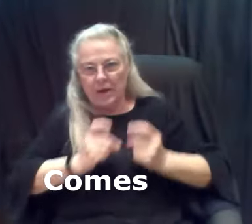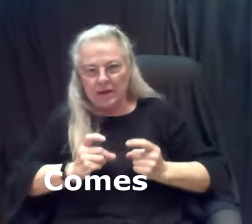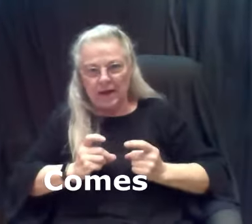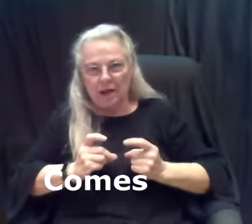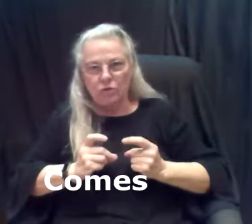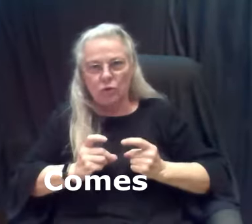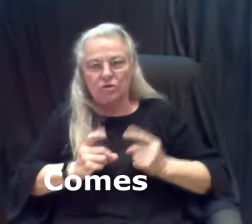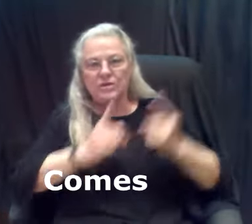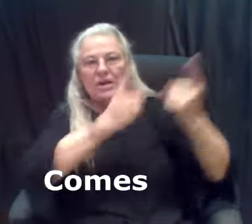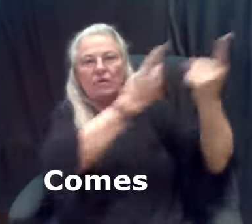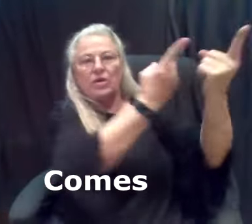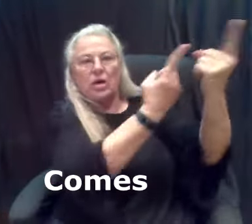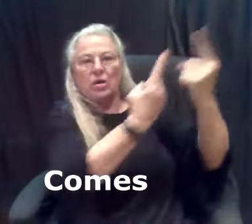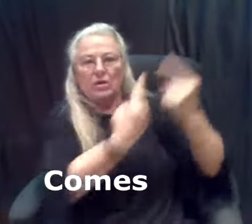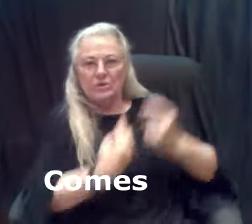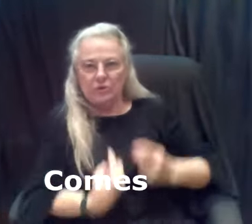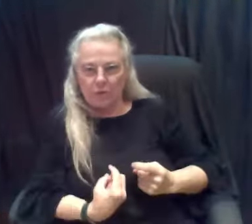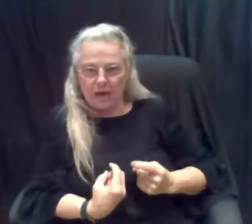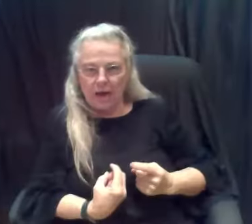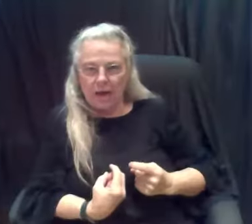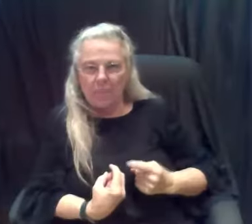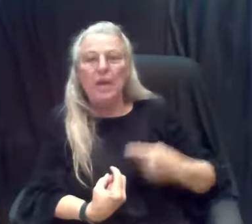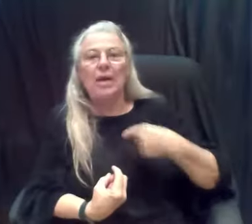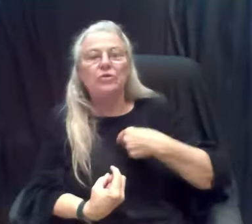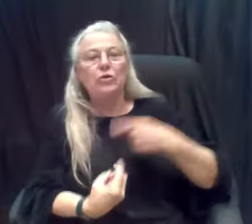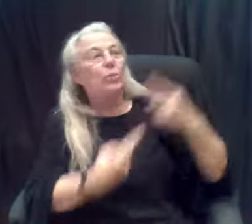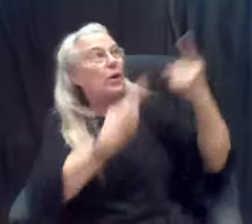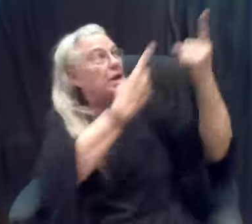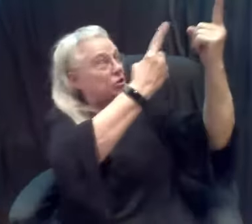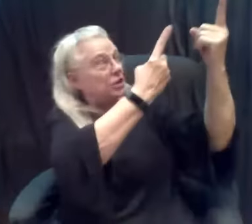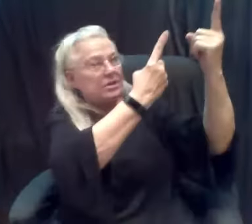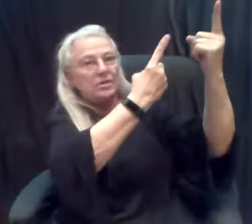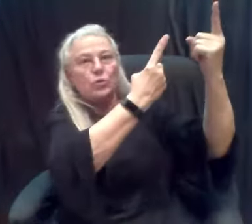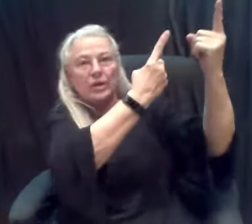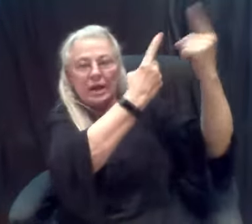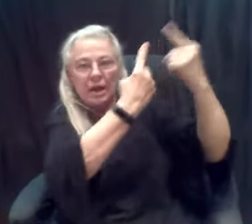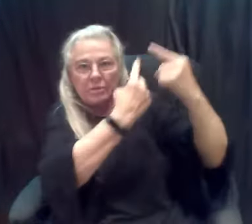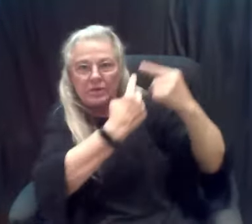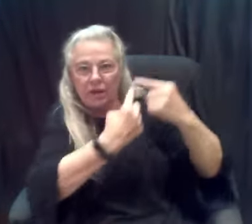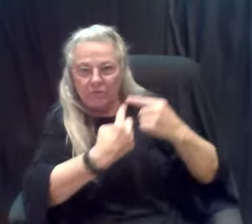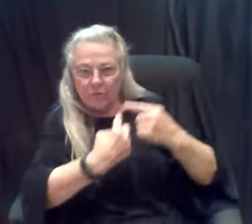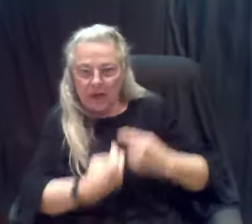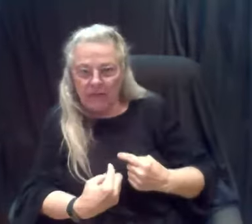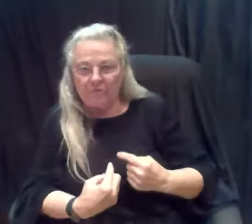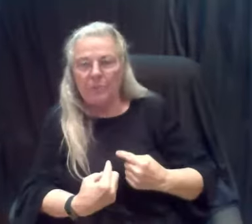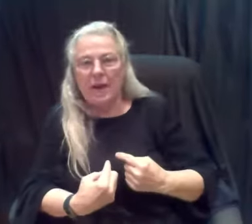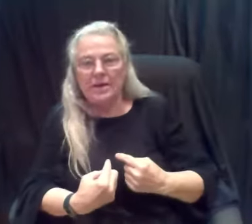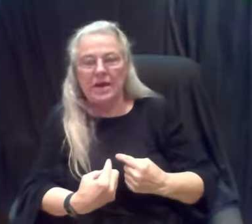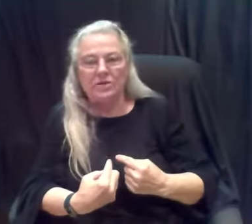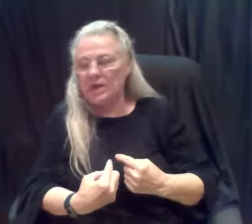down towards yourself. So come. So you're bringing Jesus when he comes from heaven back down to